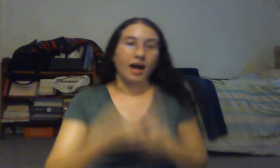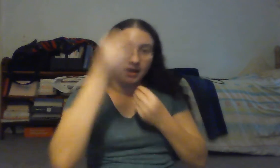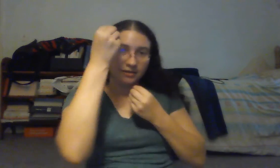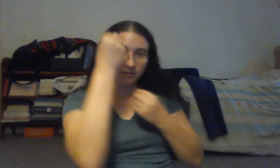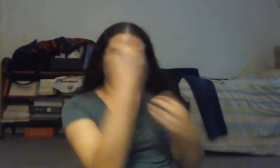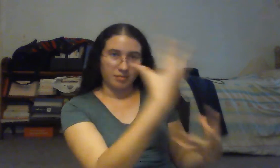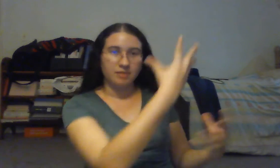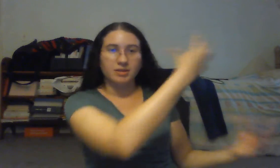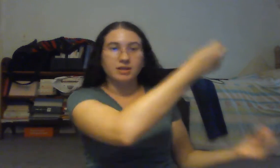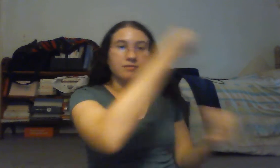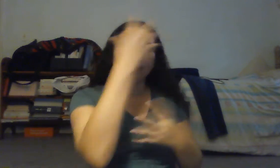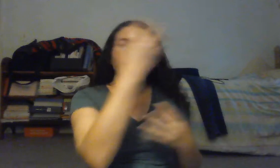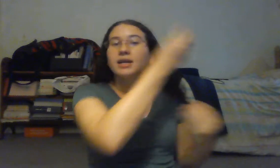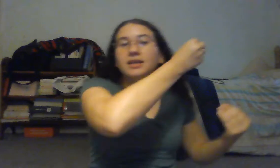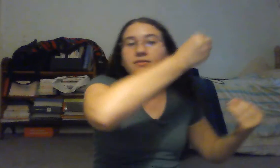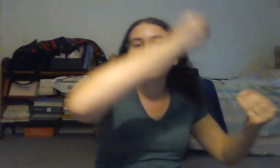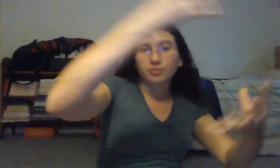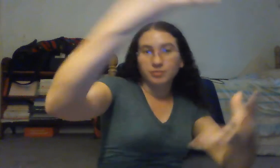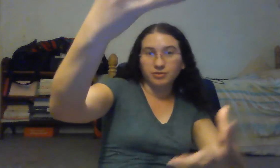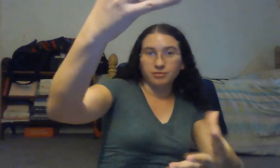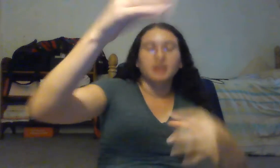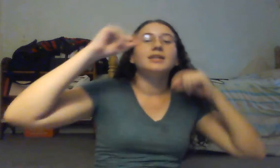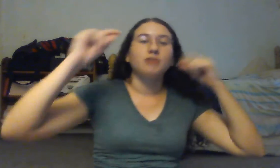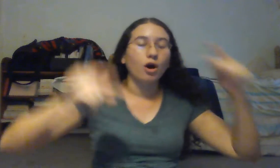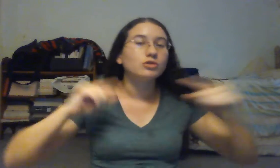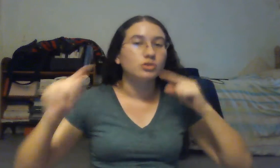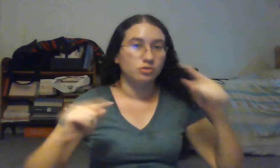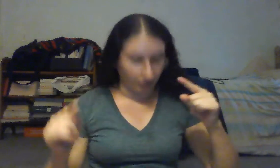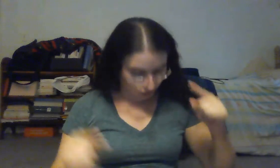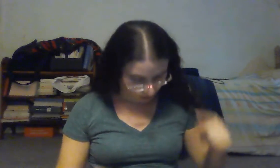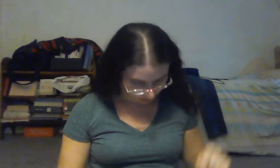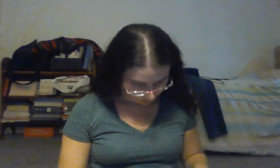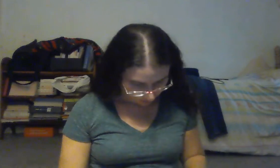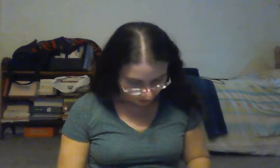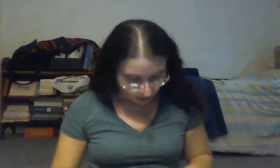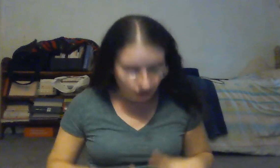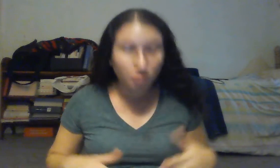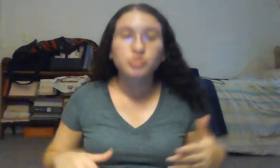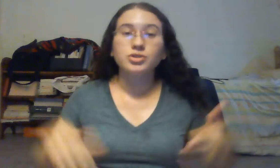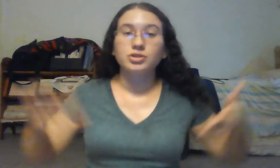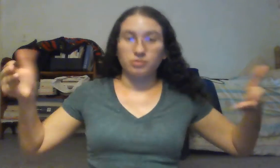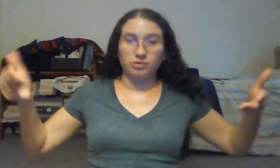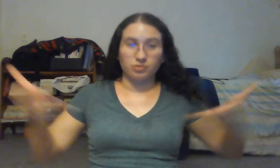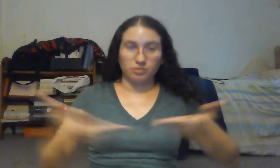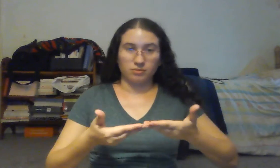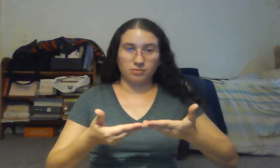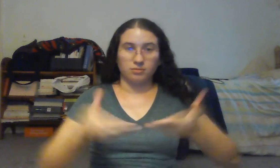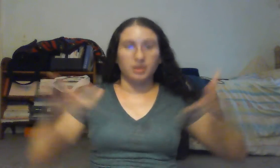I inform him. He informs you. It's also directional. Introduce,